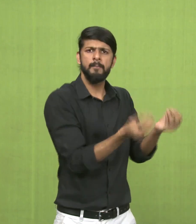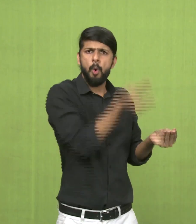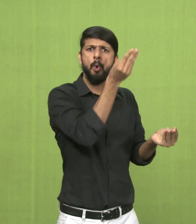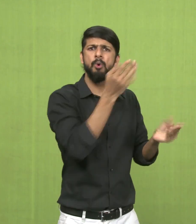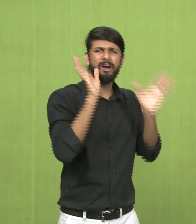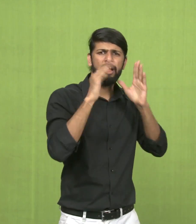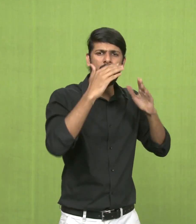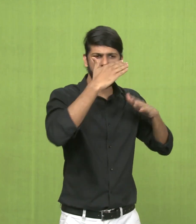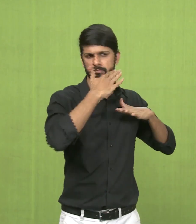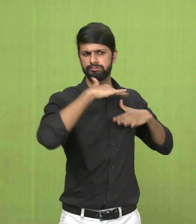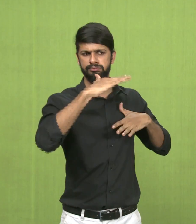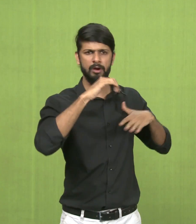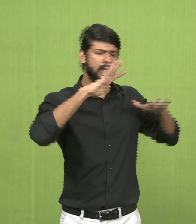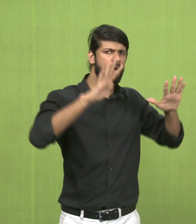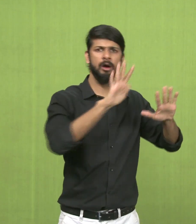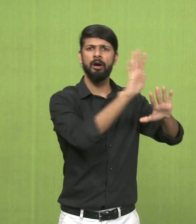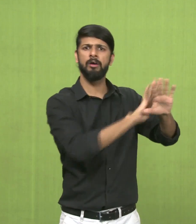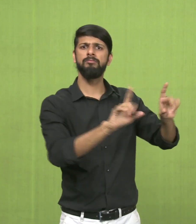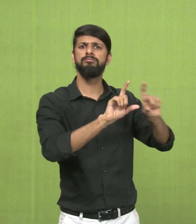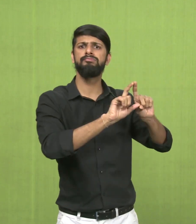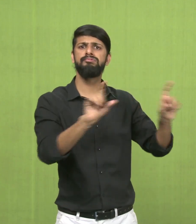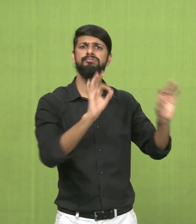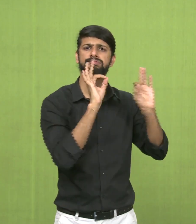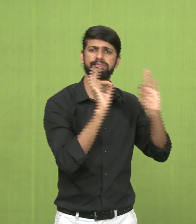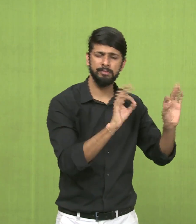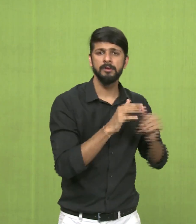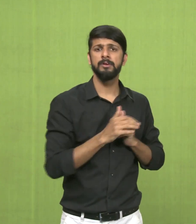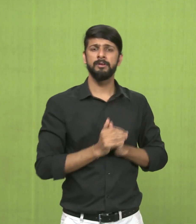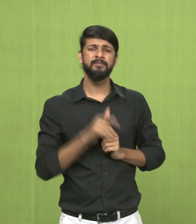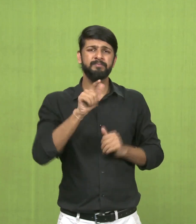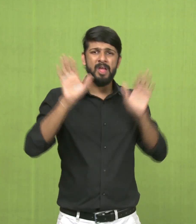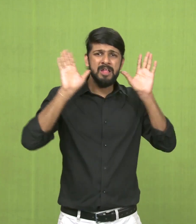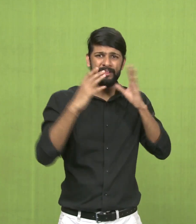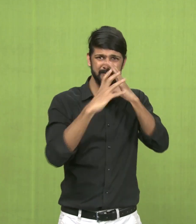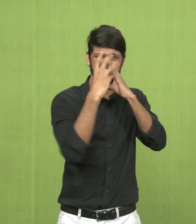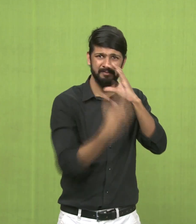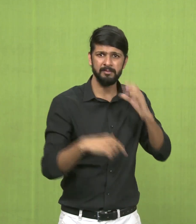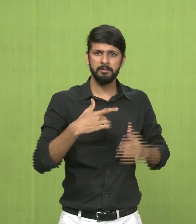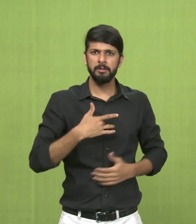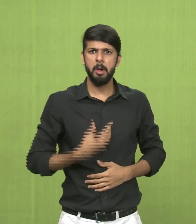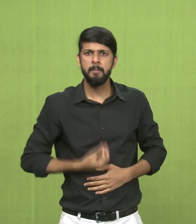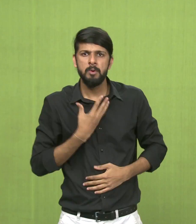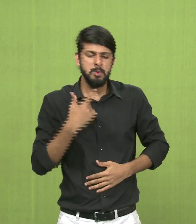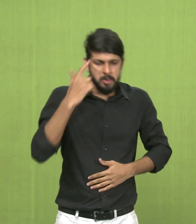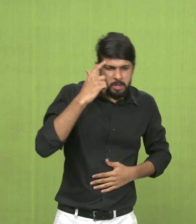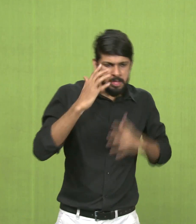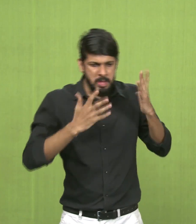Though the royal elephant and the emperor are made much larger due to the